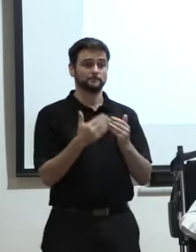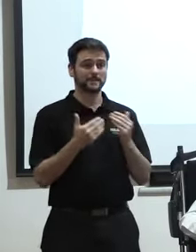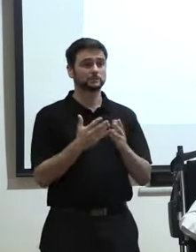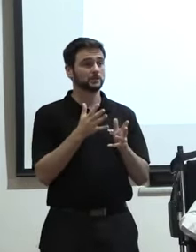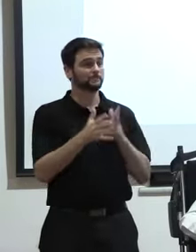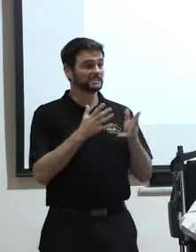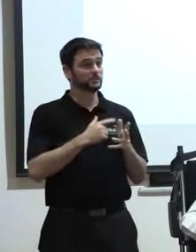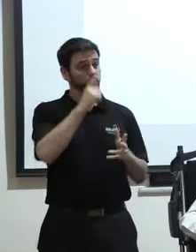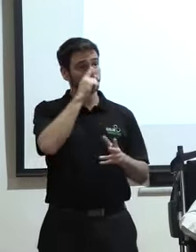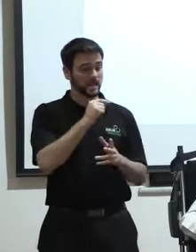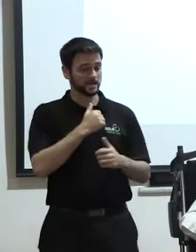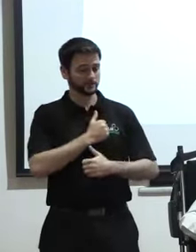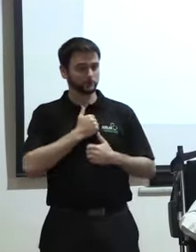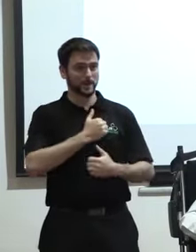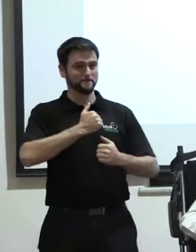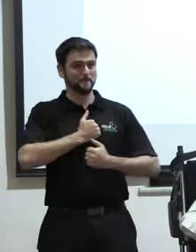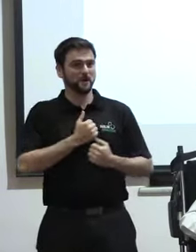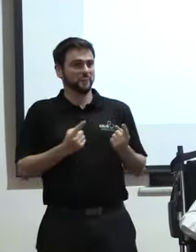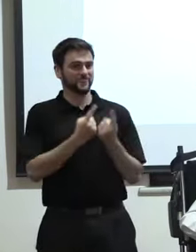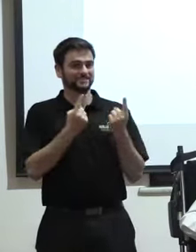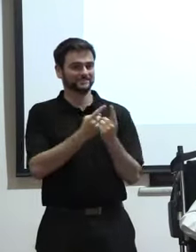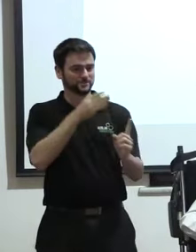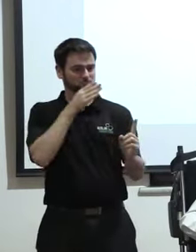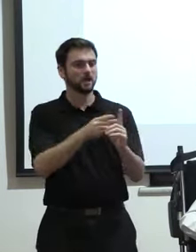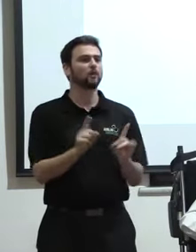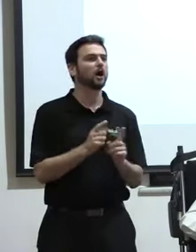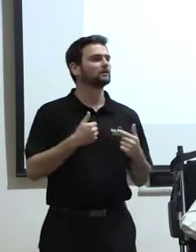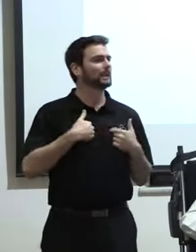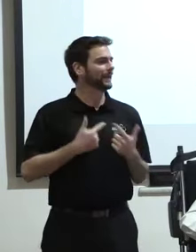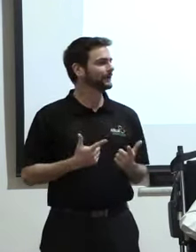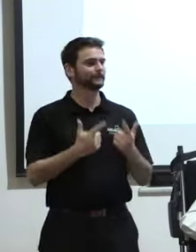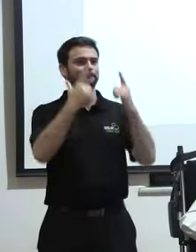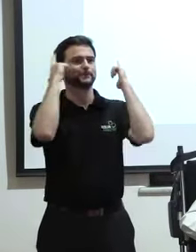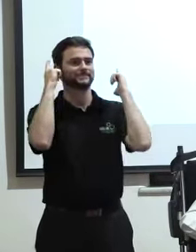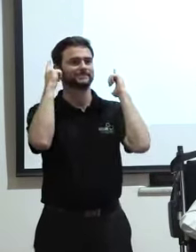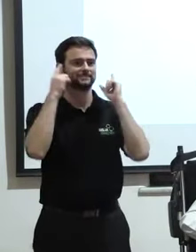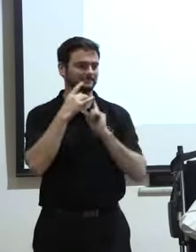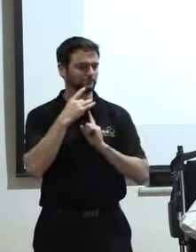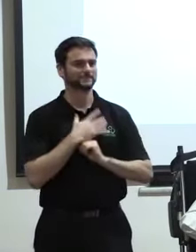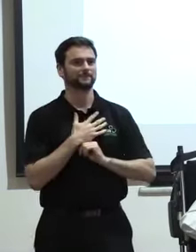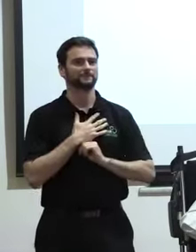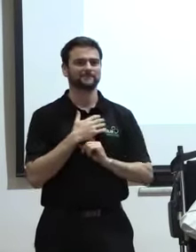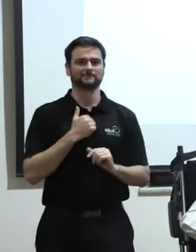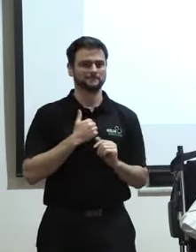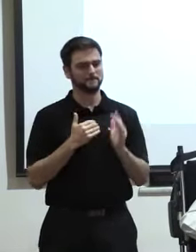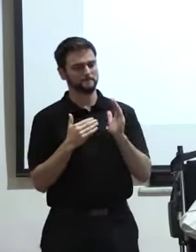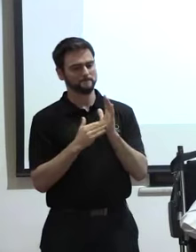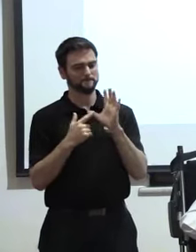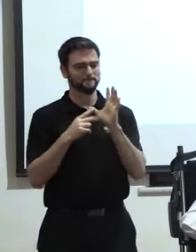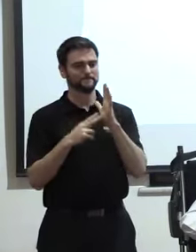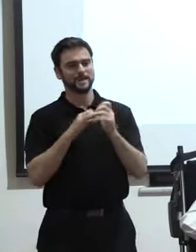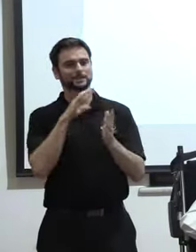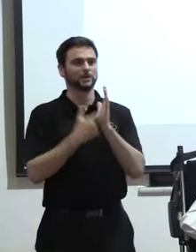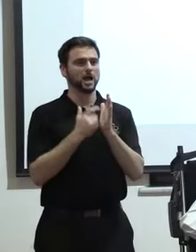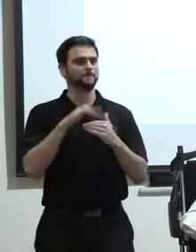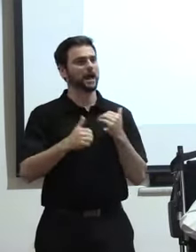own staff. So you can become the employer or the boss or the manager or whatever you want to call it of your